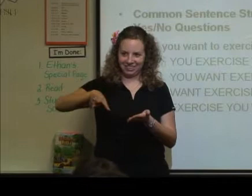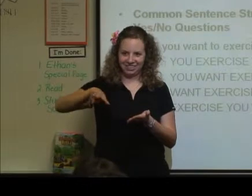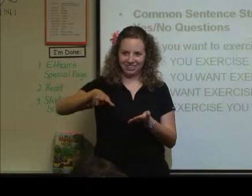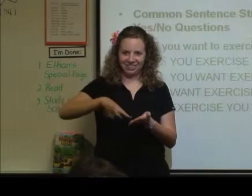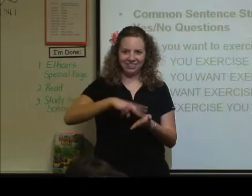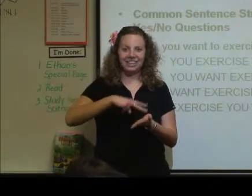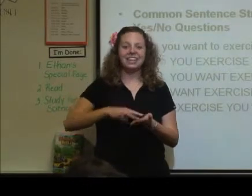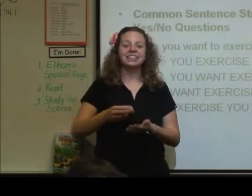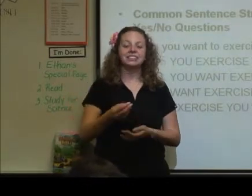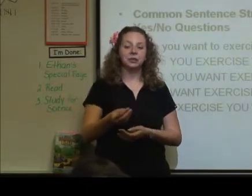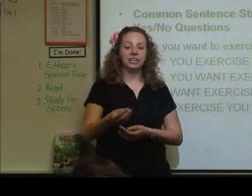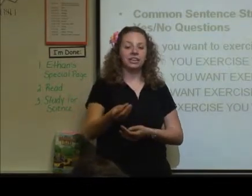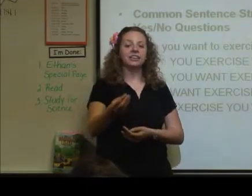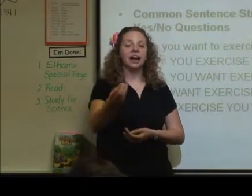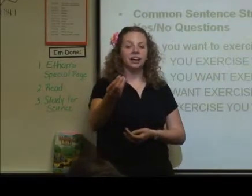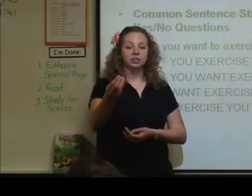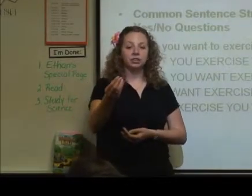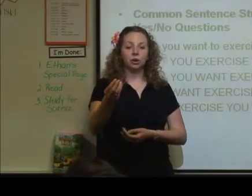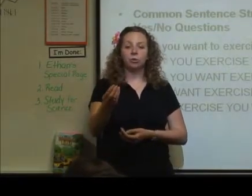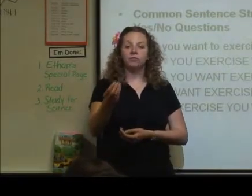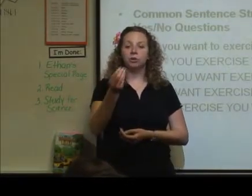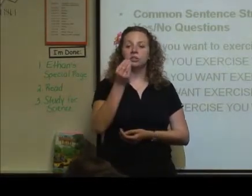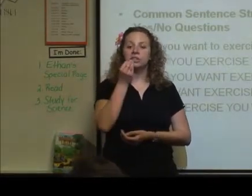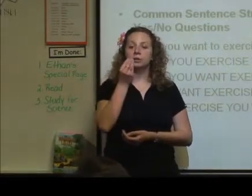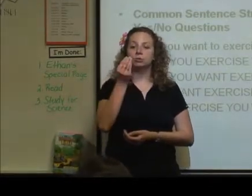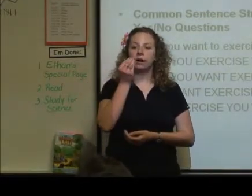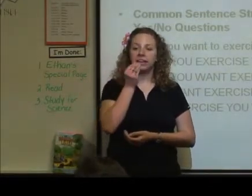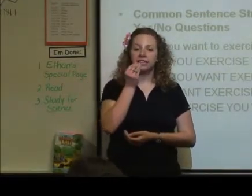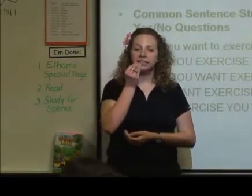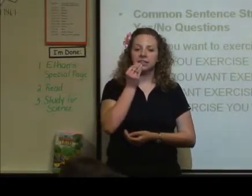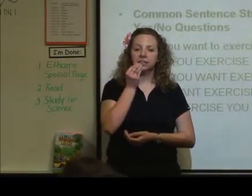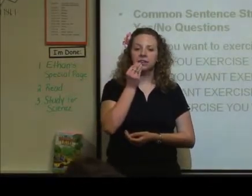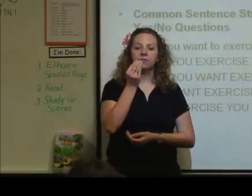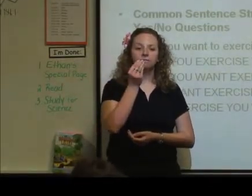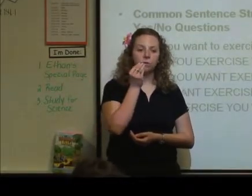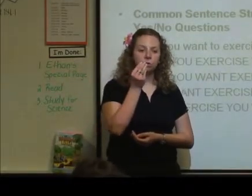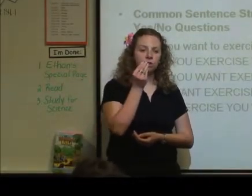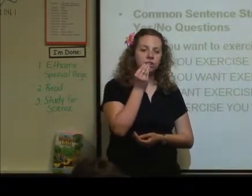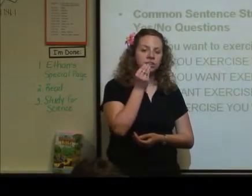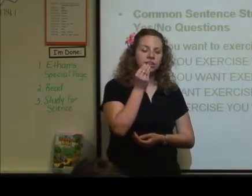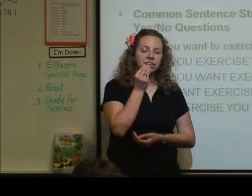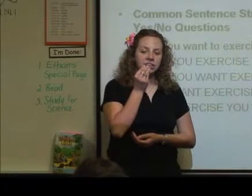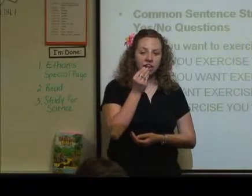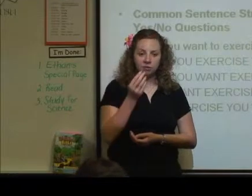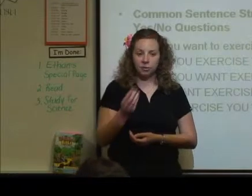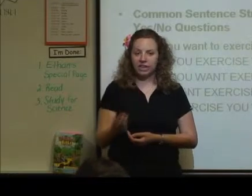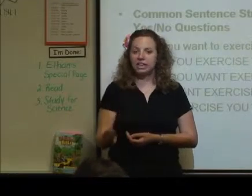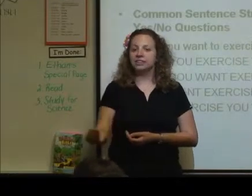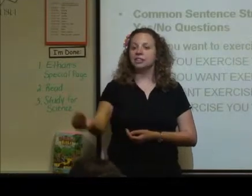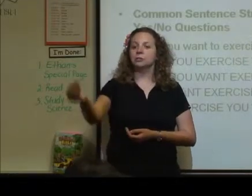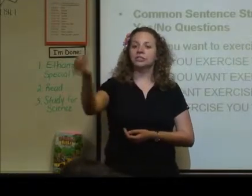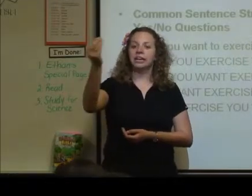Dance. So eat, yeah. So food is gonna be twice. Food. Yeah, if you want eat, then it's 1